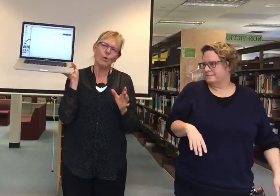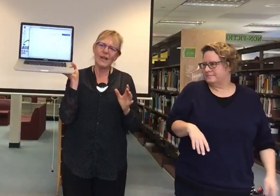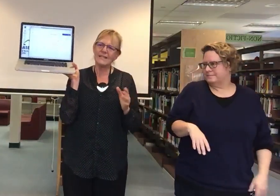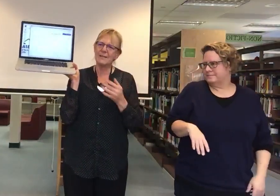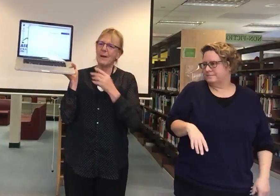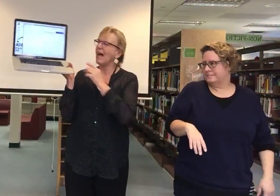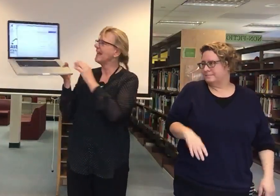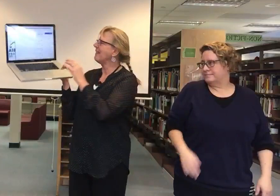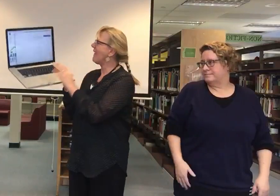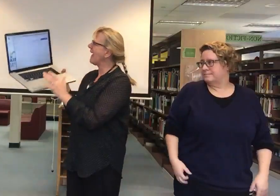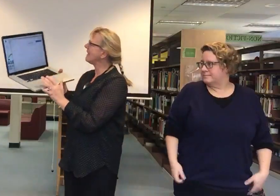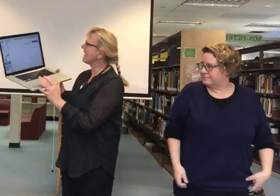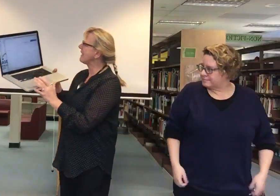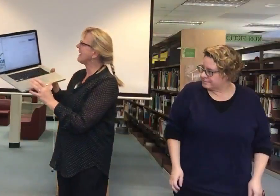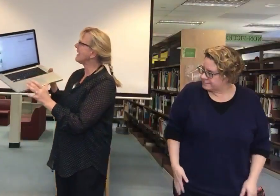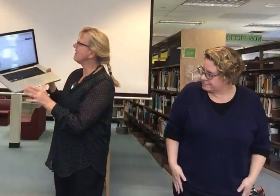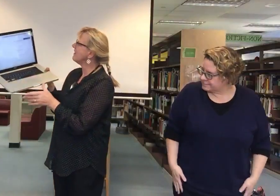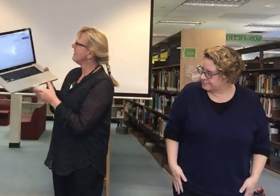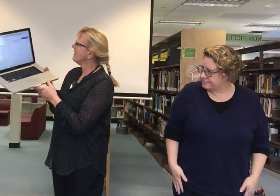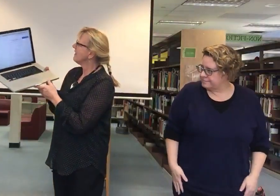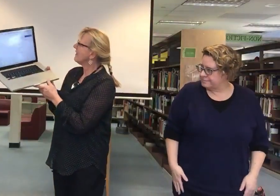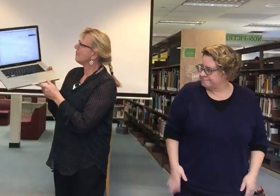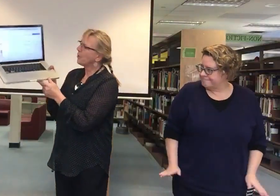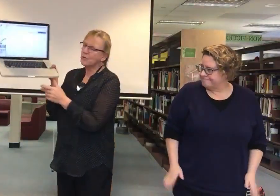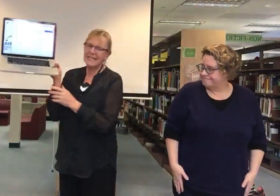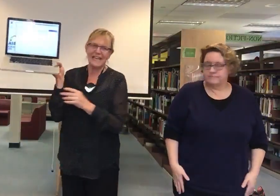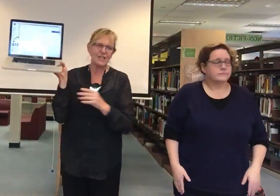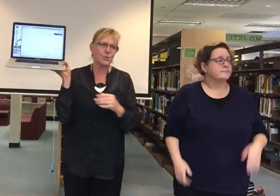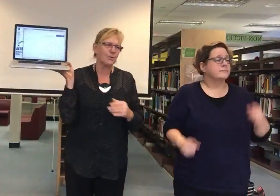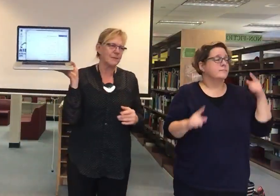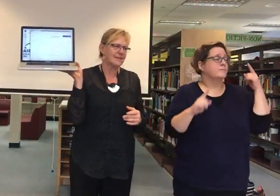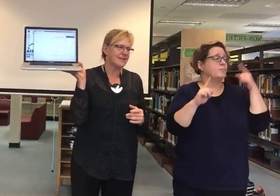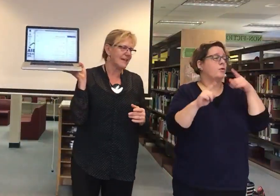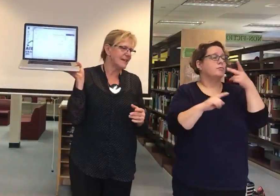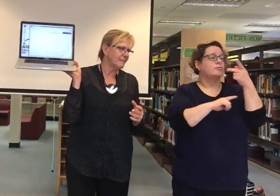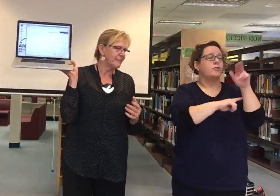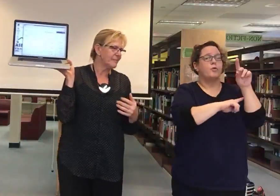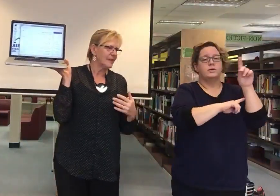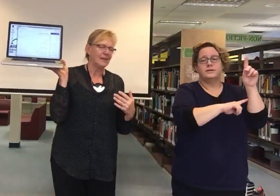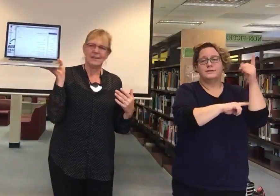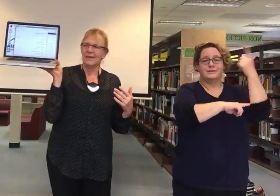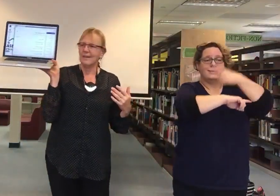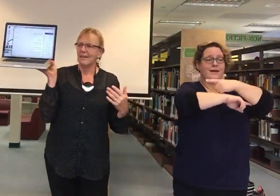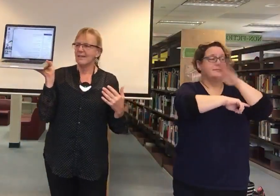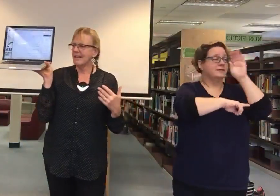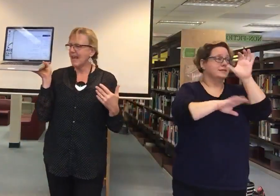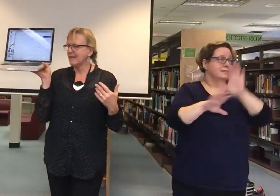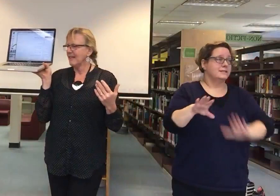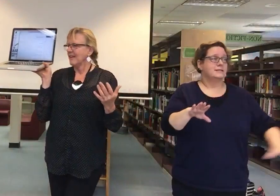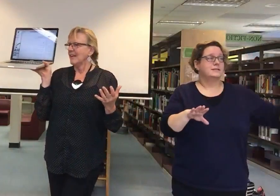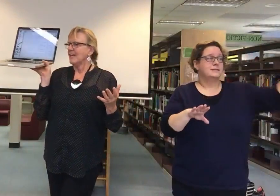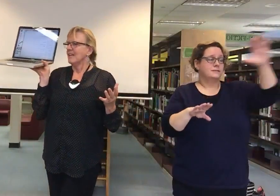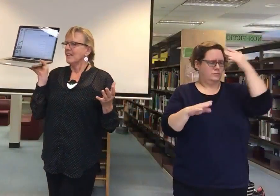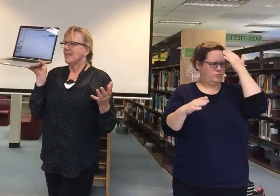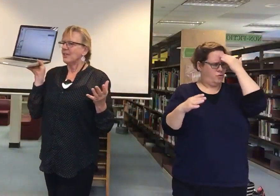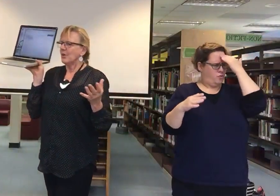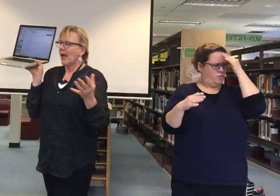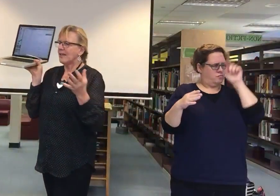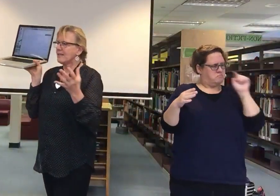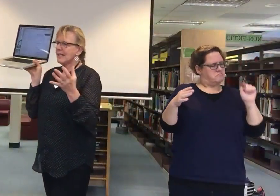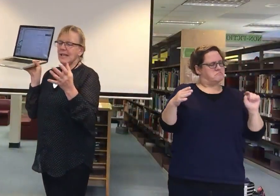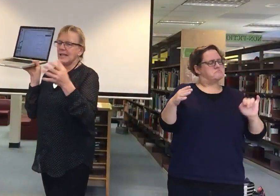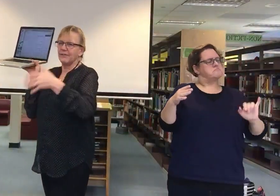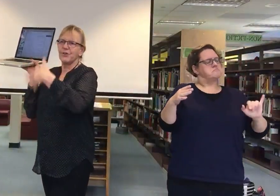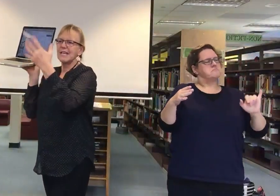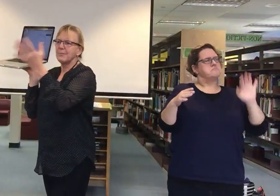But the whole idea behind that link there, the Pro D days around BC, is that, you